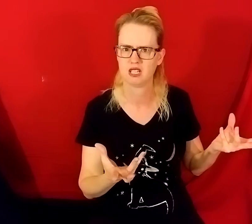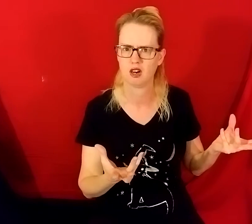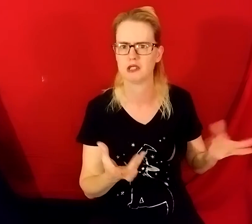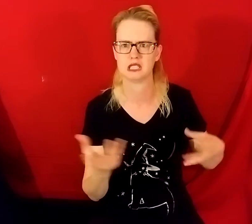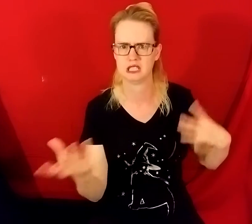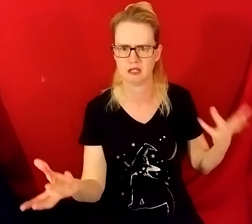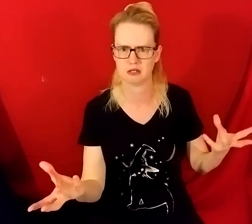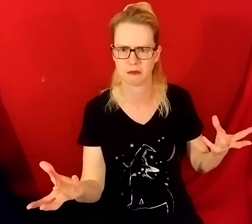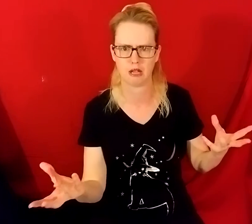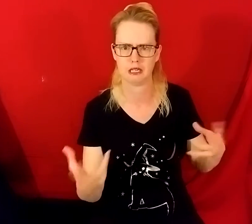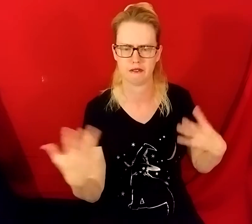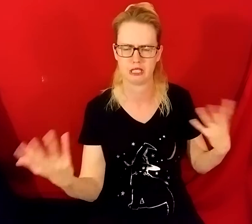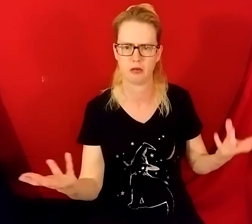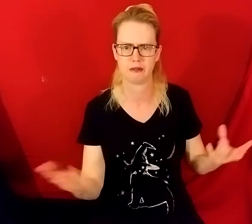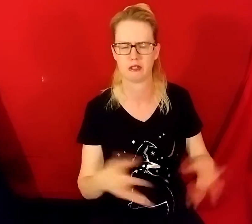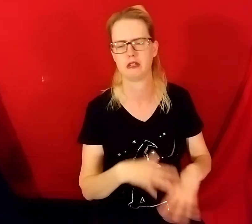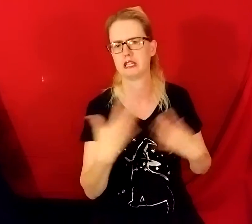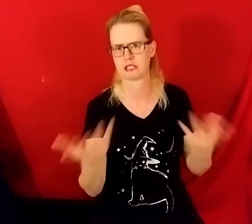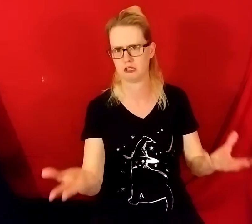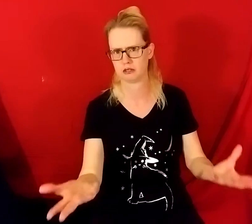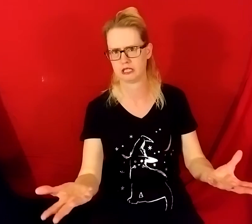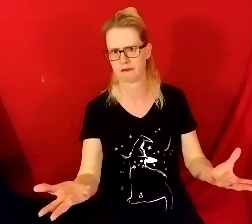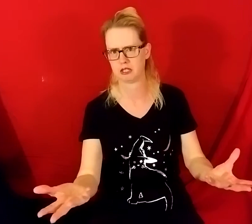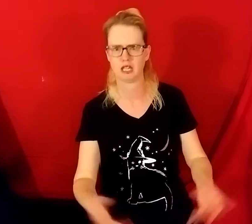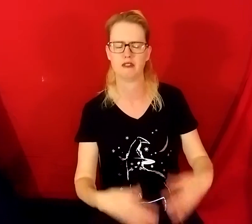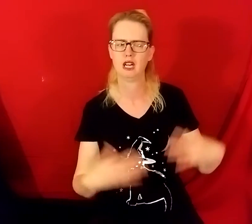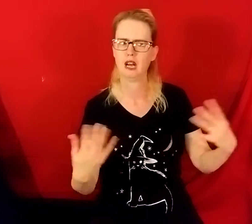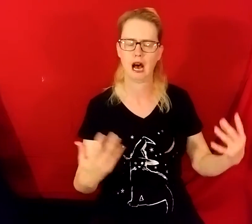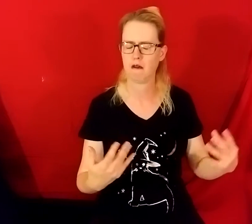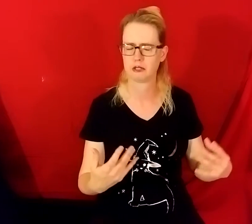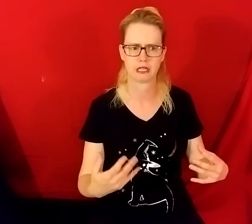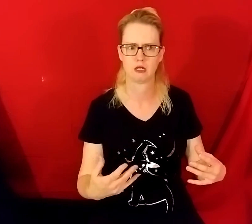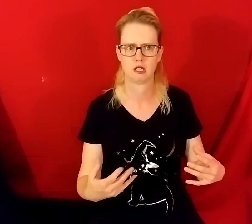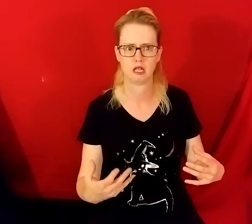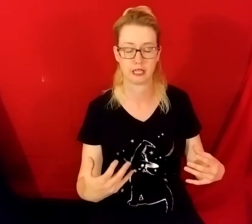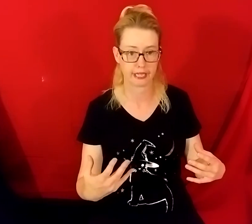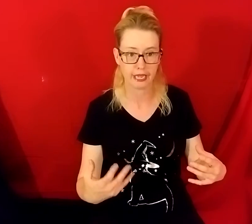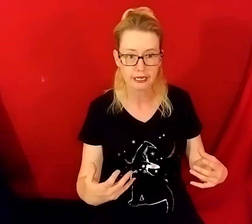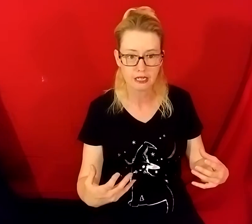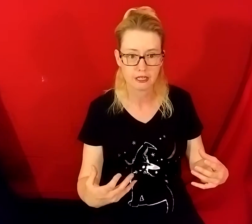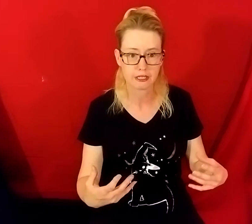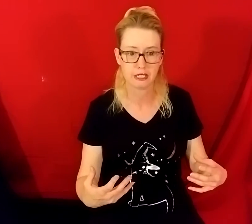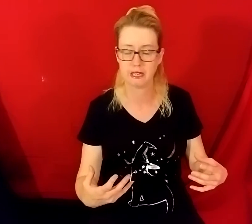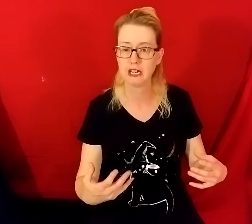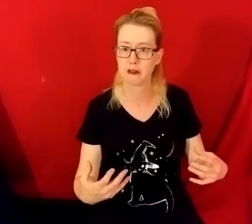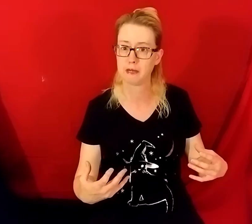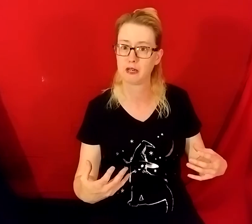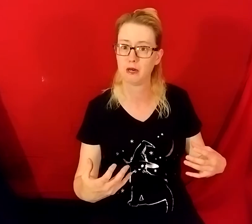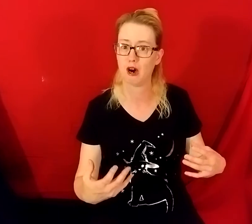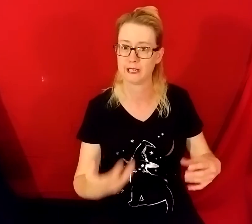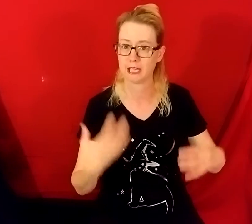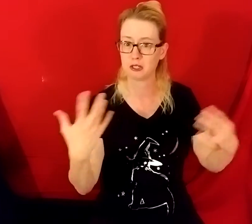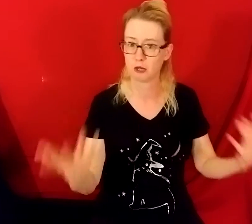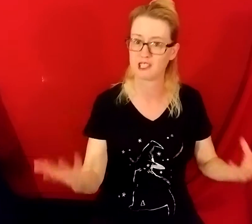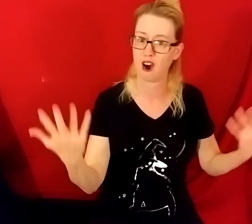all the, you know, the plot and everything away, so you guys can all see it for yourself. I was like, again? And then you're going to be doing all the other tricks, on the